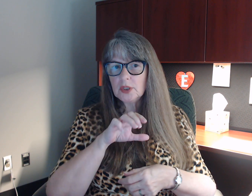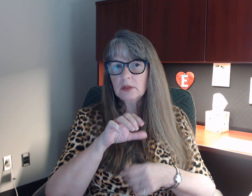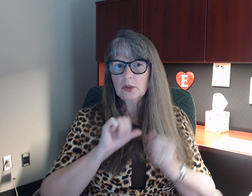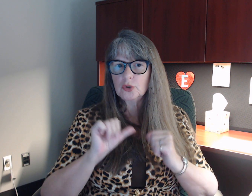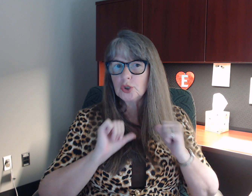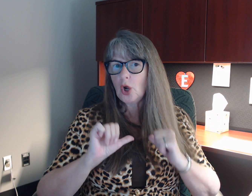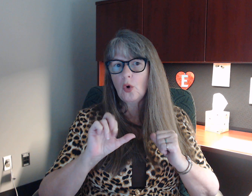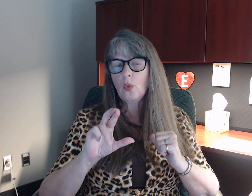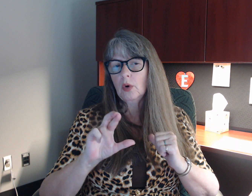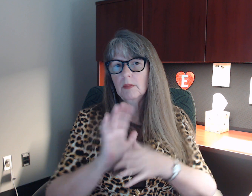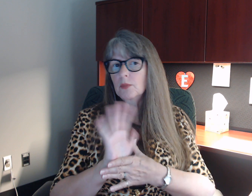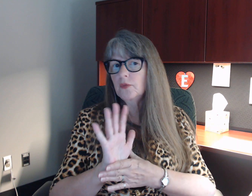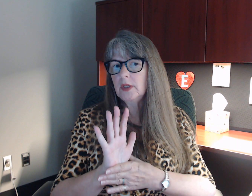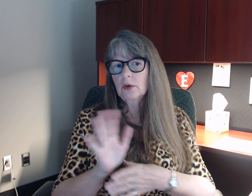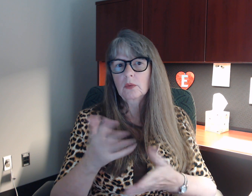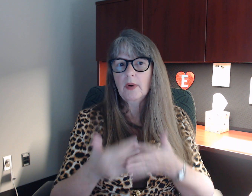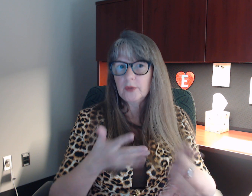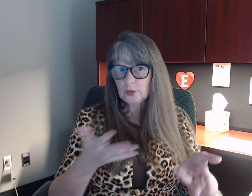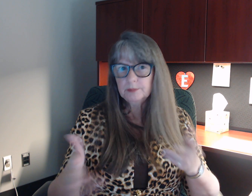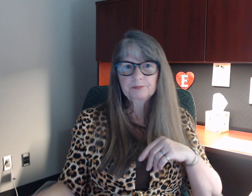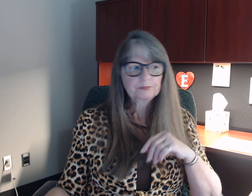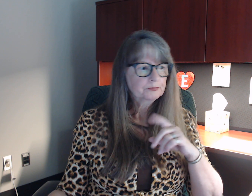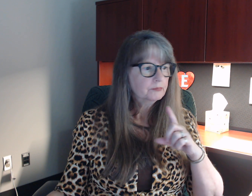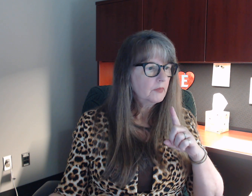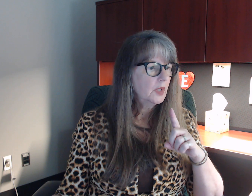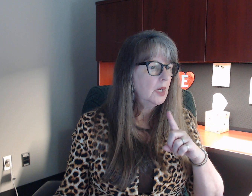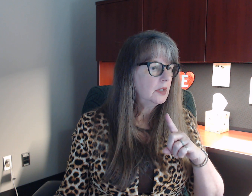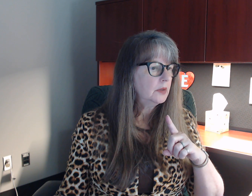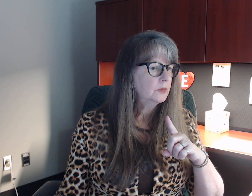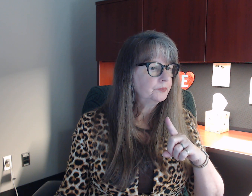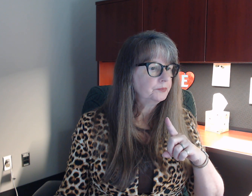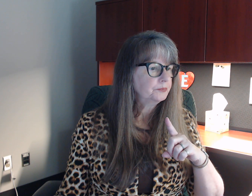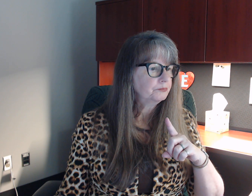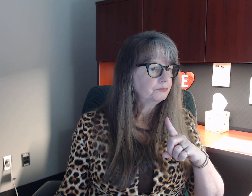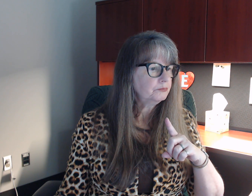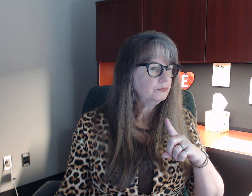their show or movie or whatever. Um,